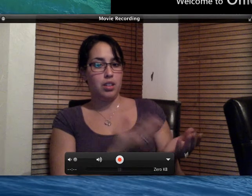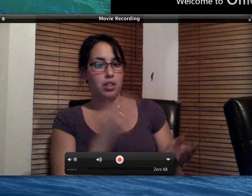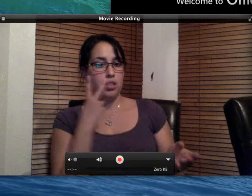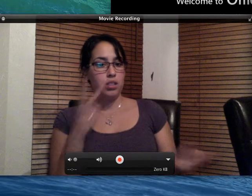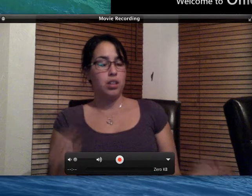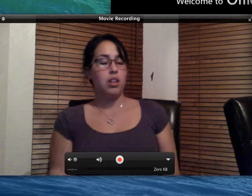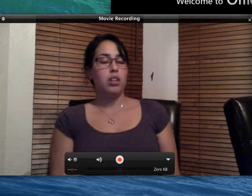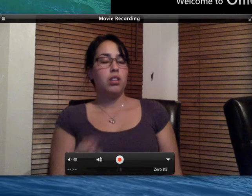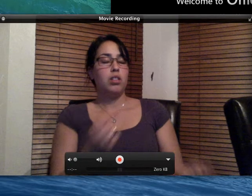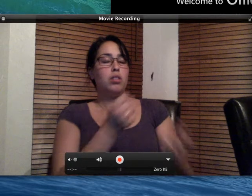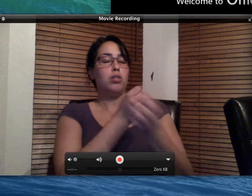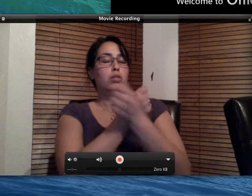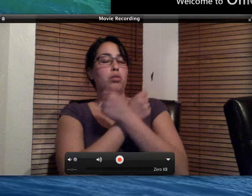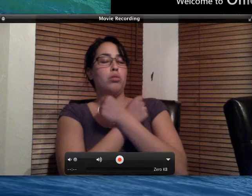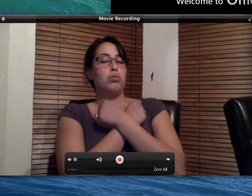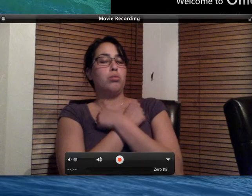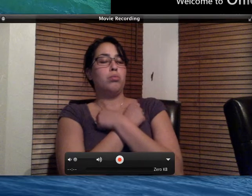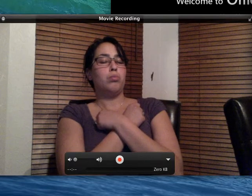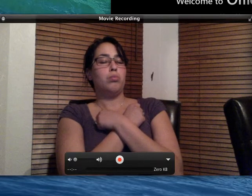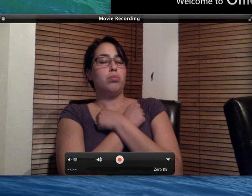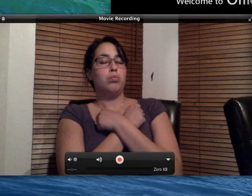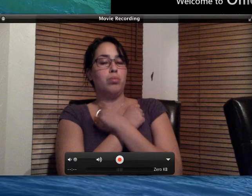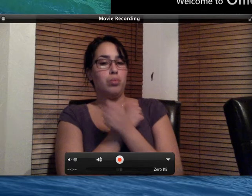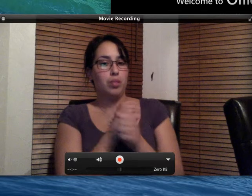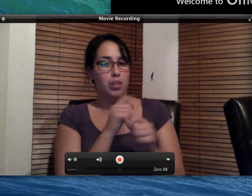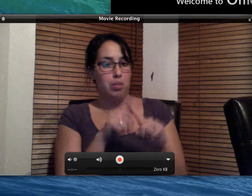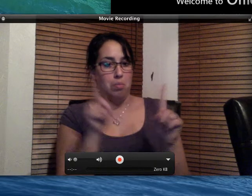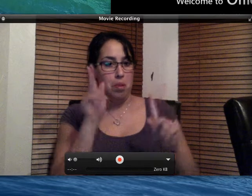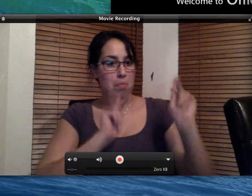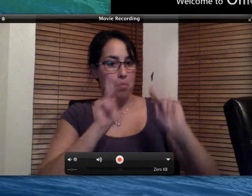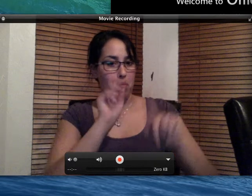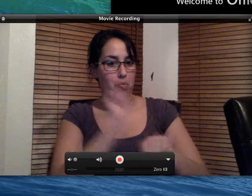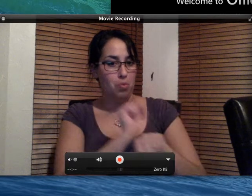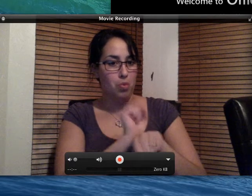like that. Very unsettling for people working in pathology labs.